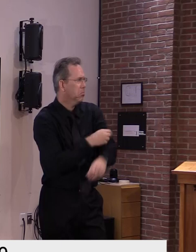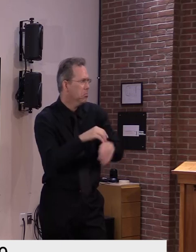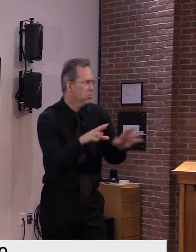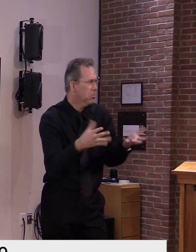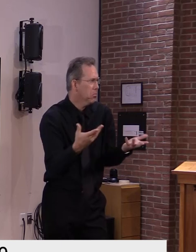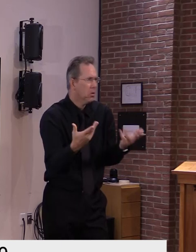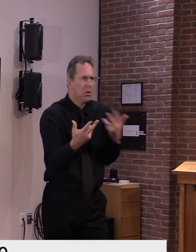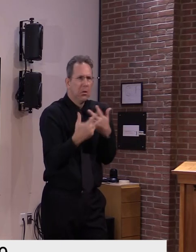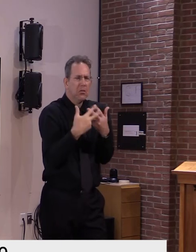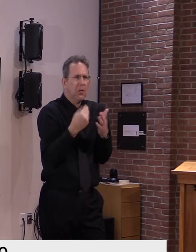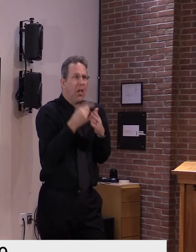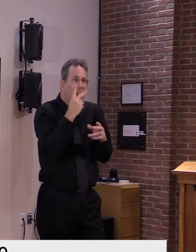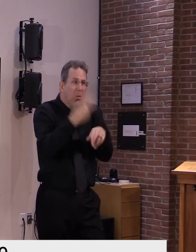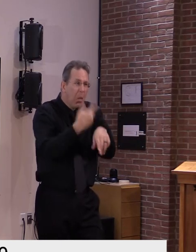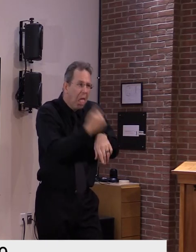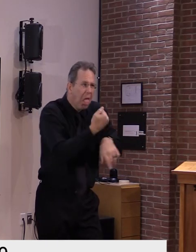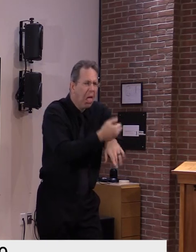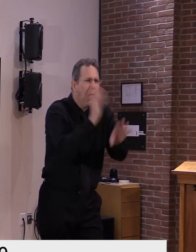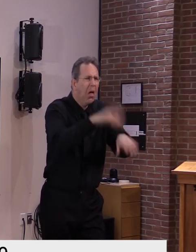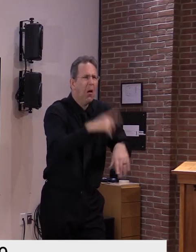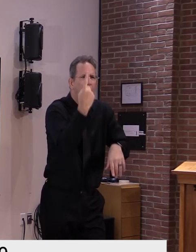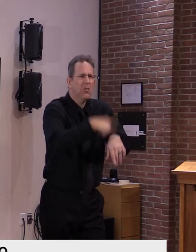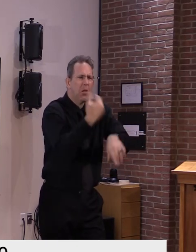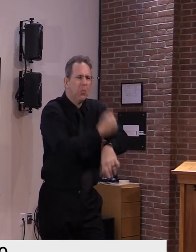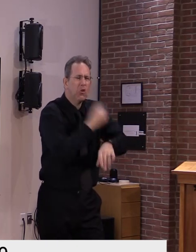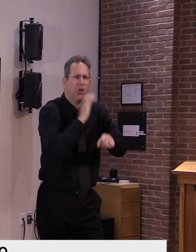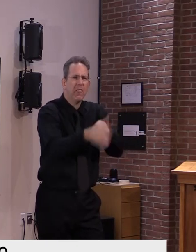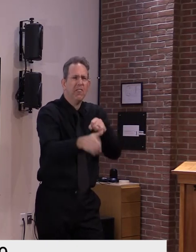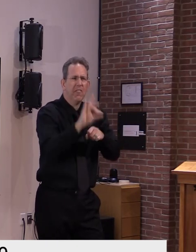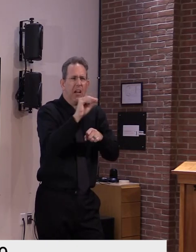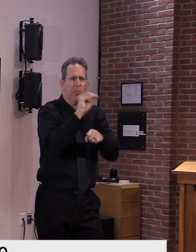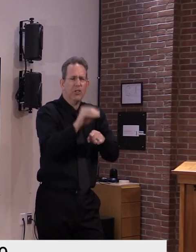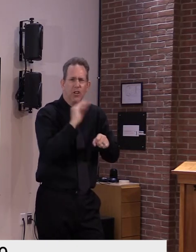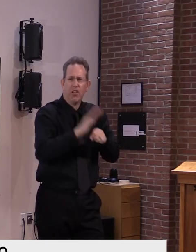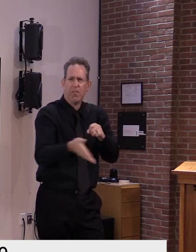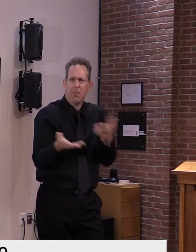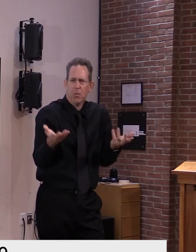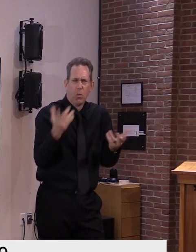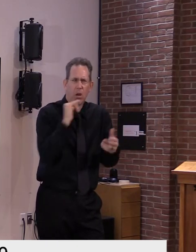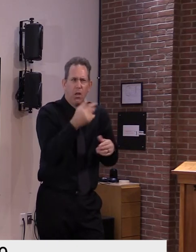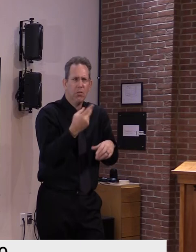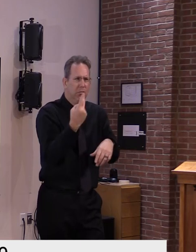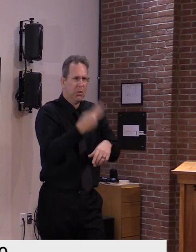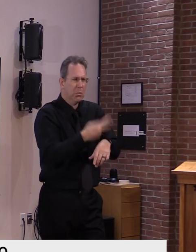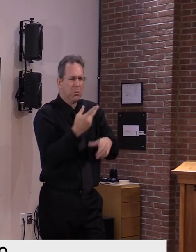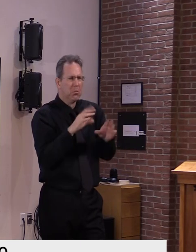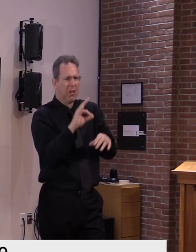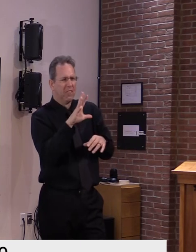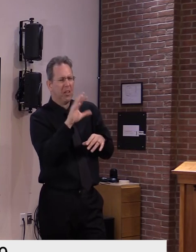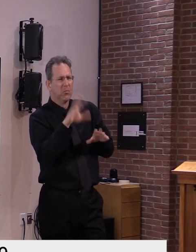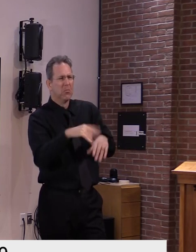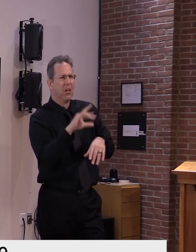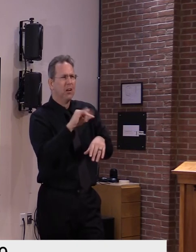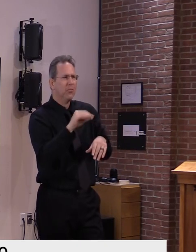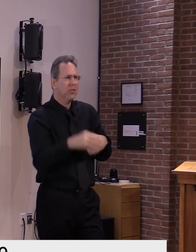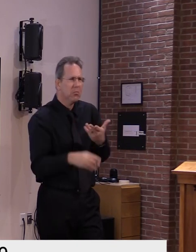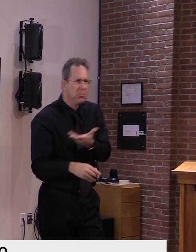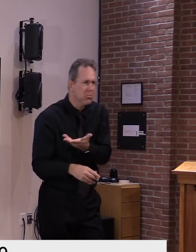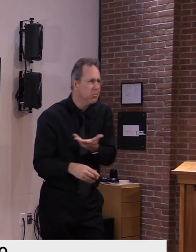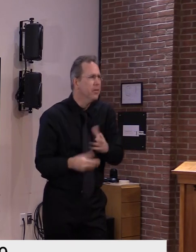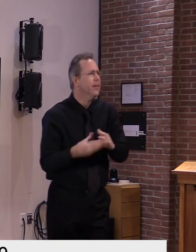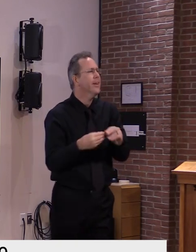actually using the recommendations of expert guidance panels and the